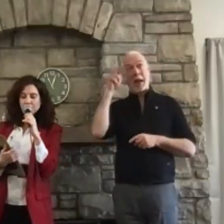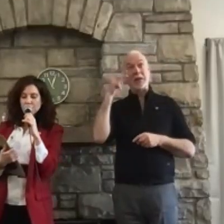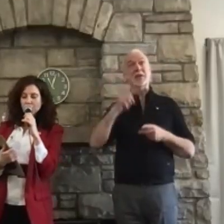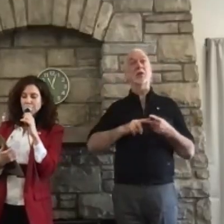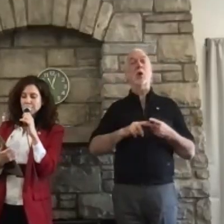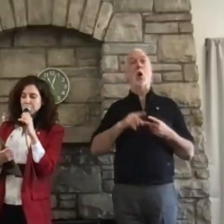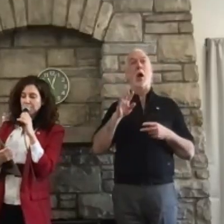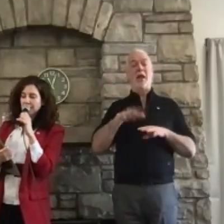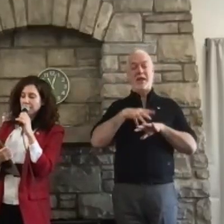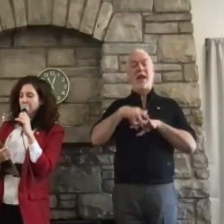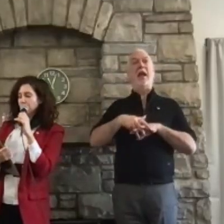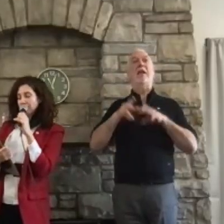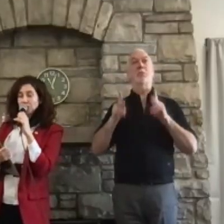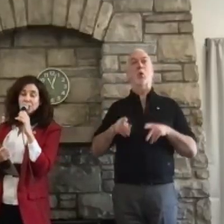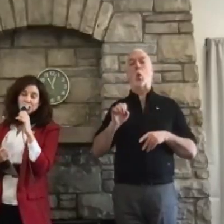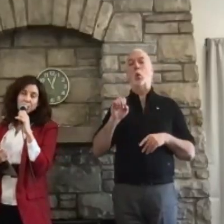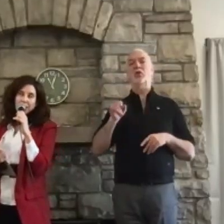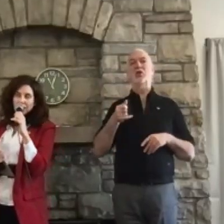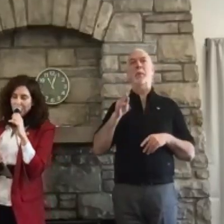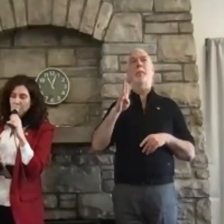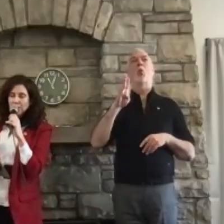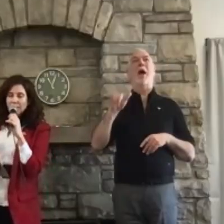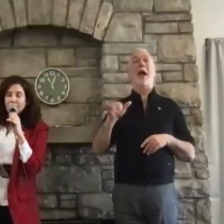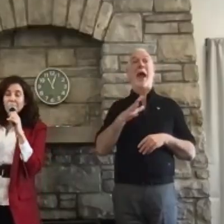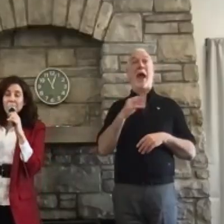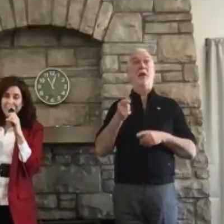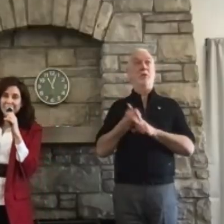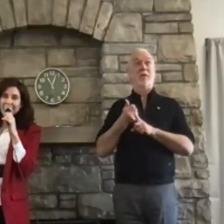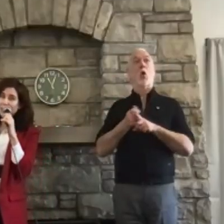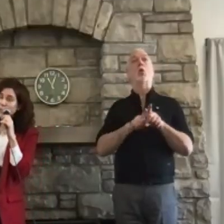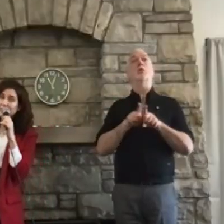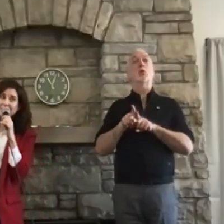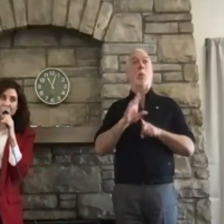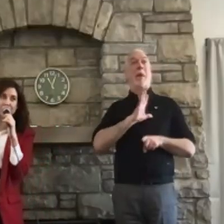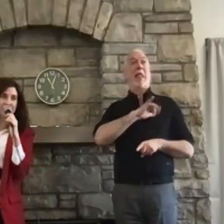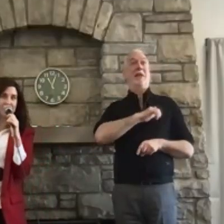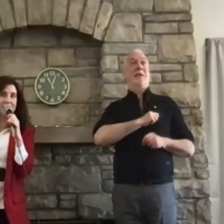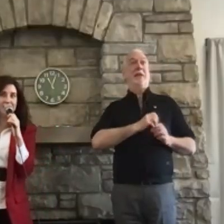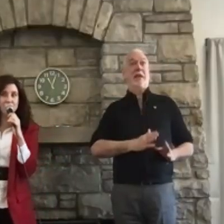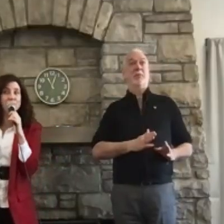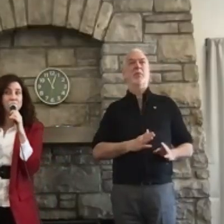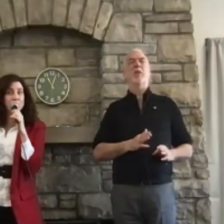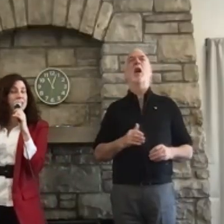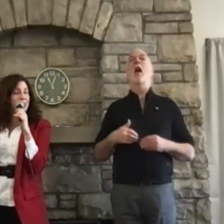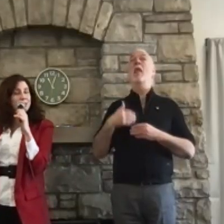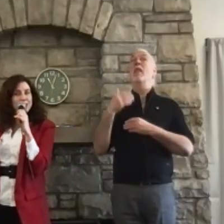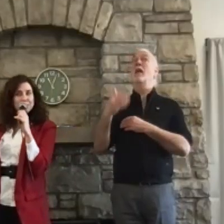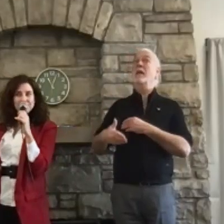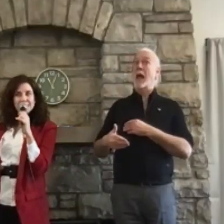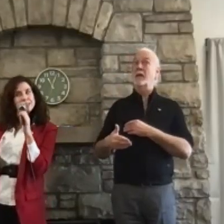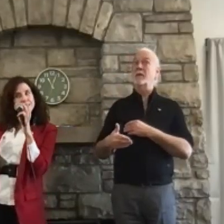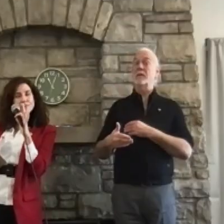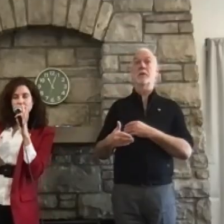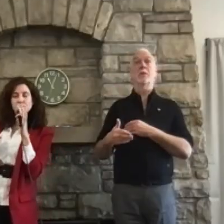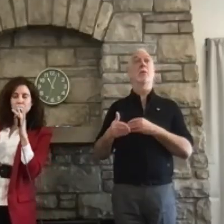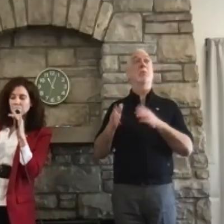blind person who's going to be reading, well, she just read in the book. But at our next disability justice action, she will read another